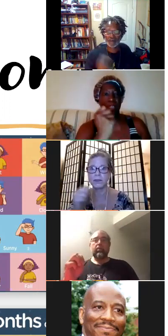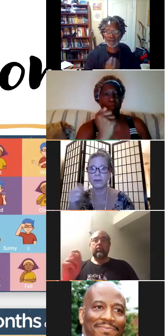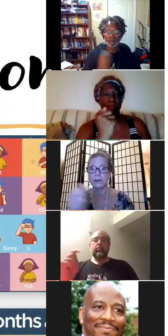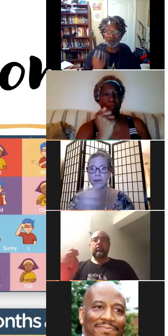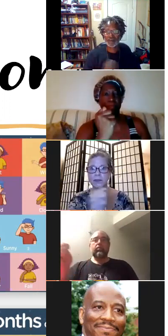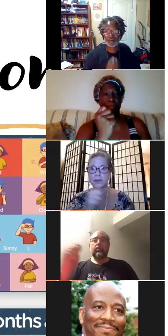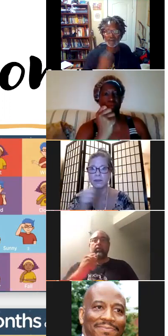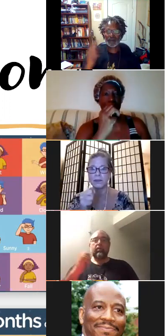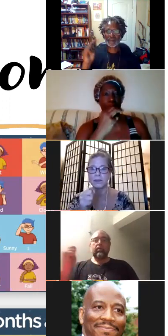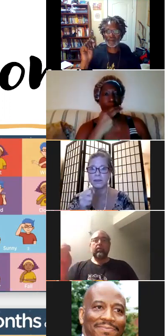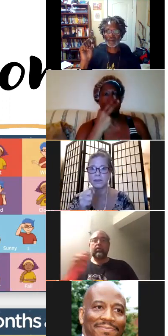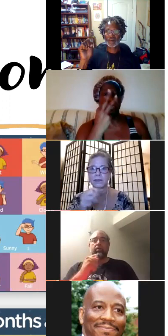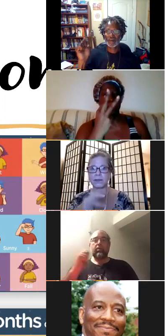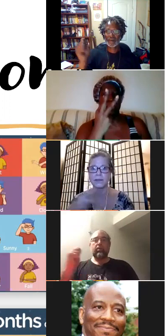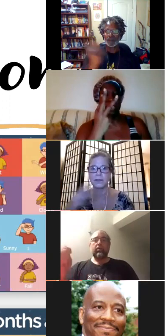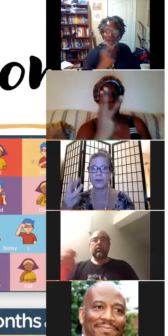Tuesday.